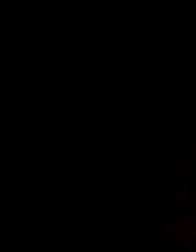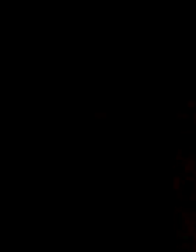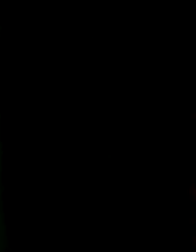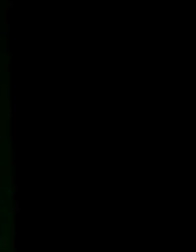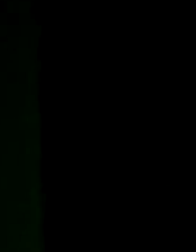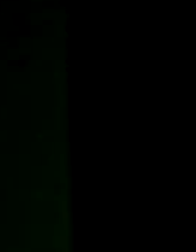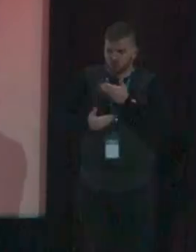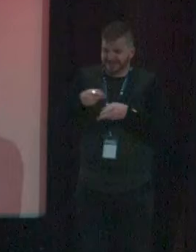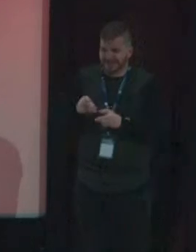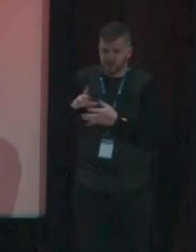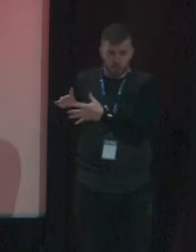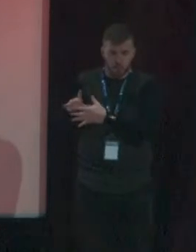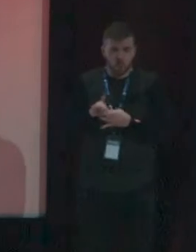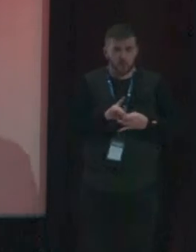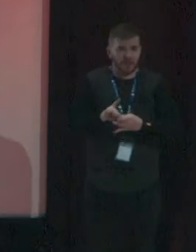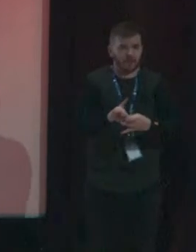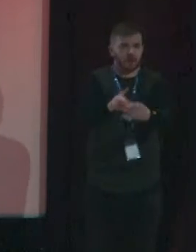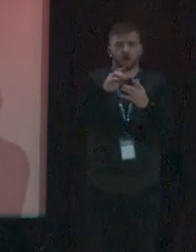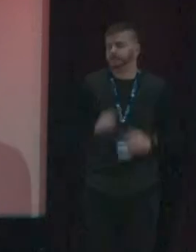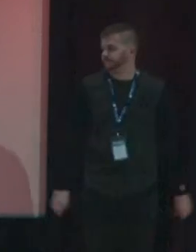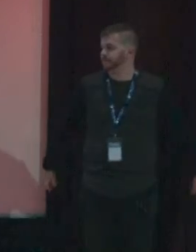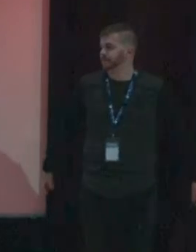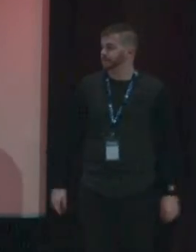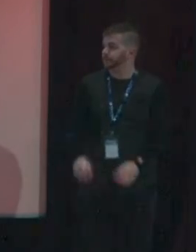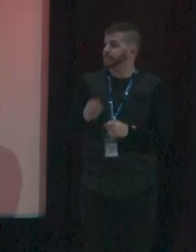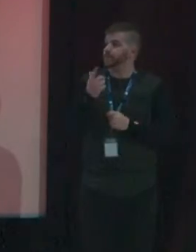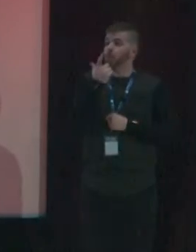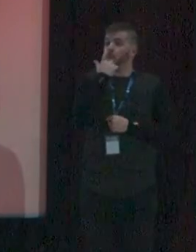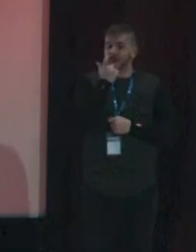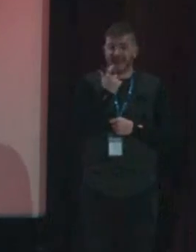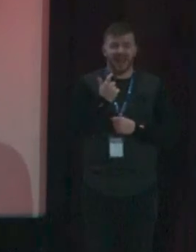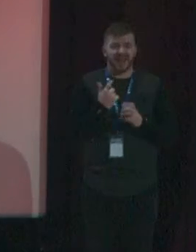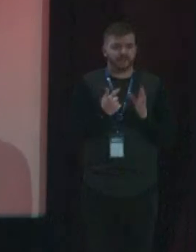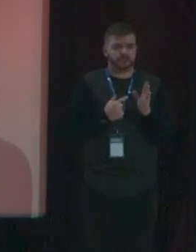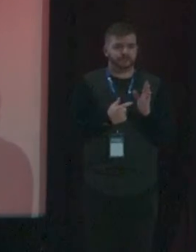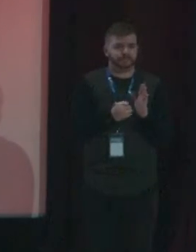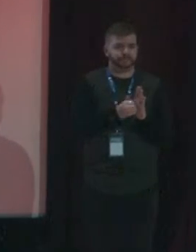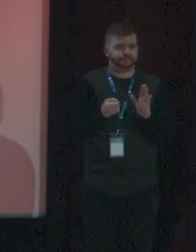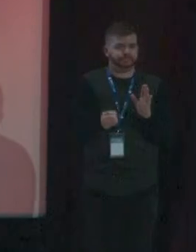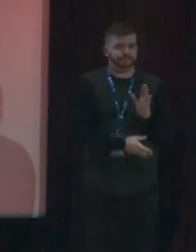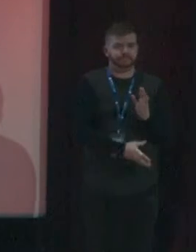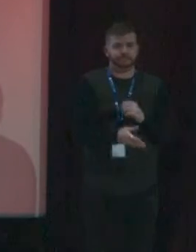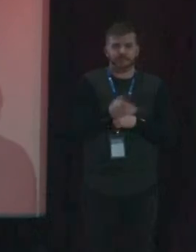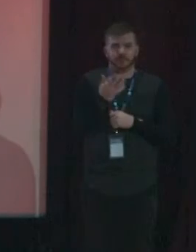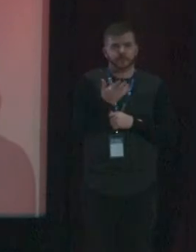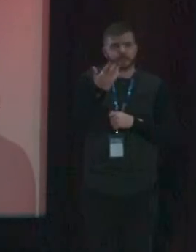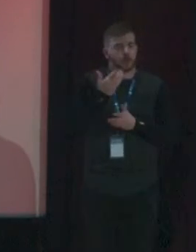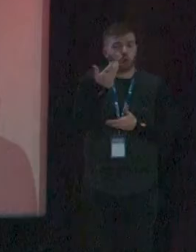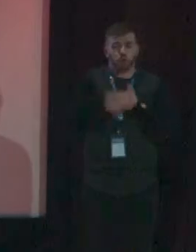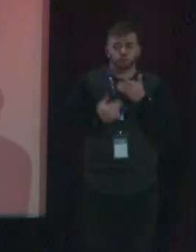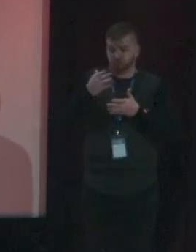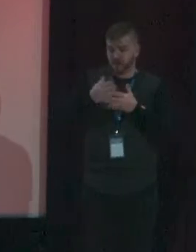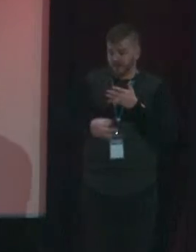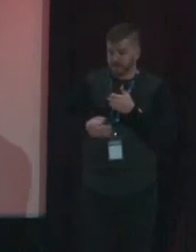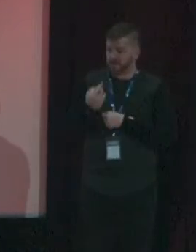that they work together, right? So although we can discard the sort of story elements,